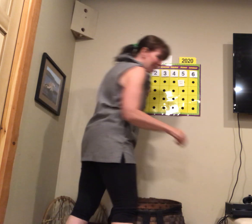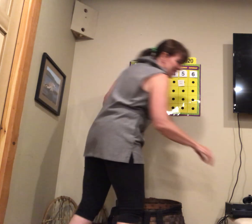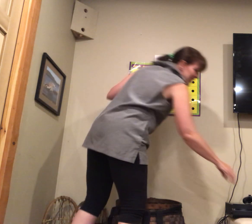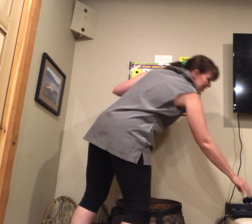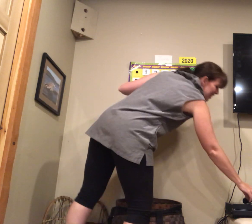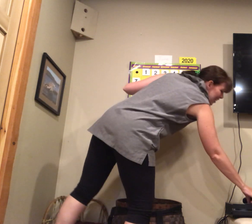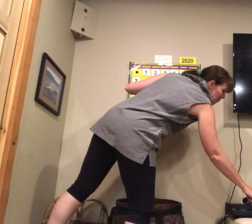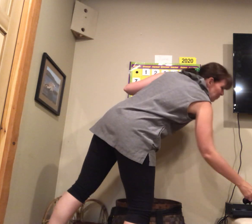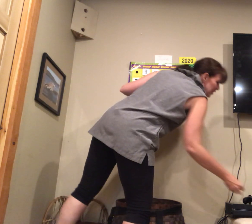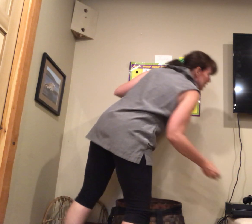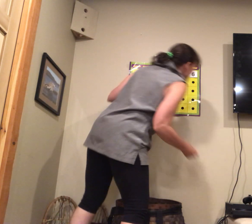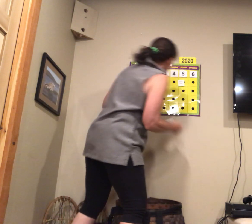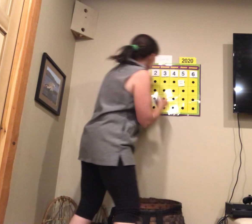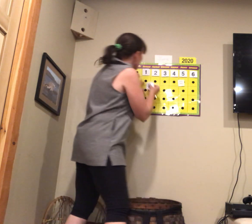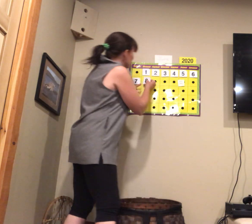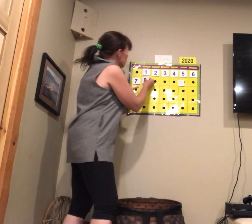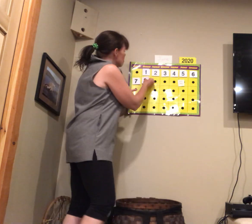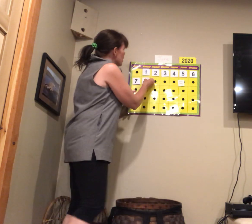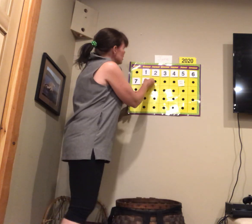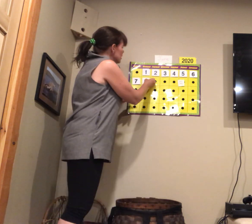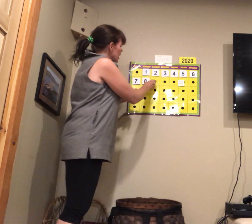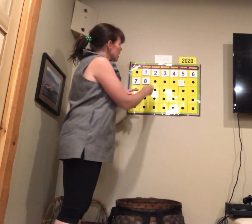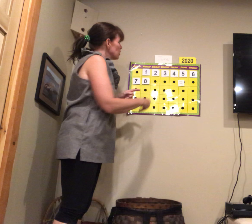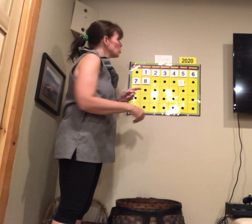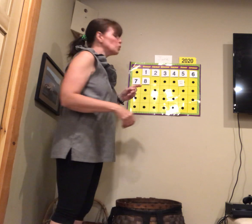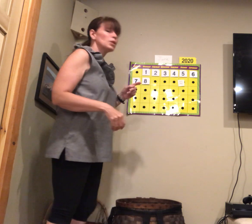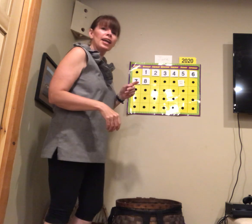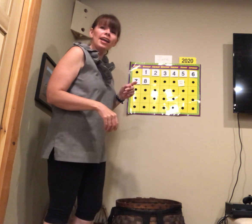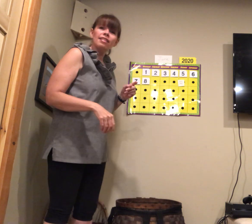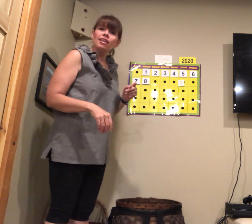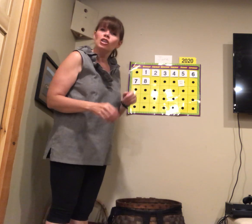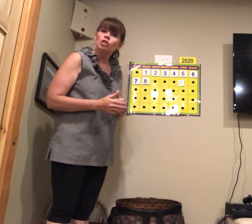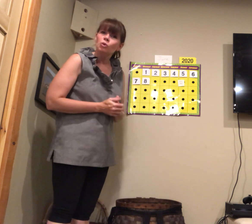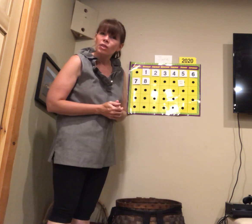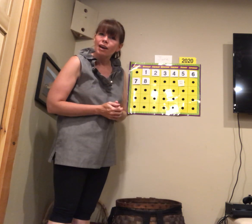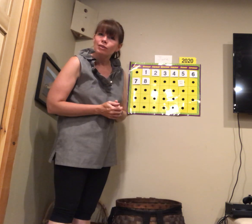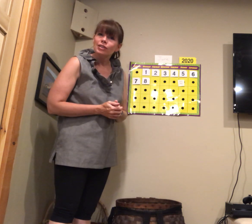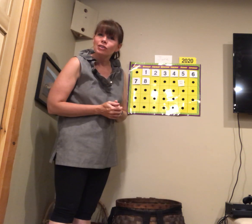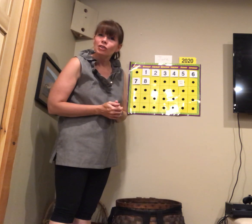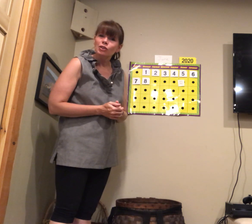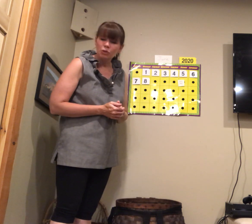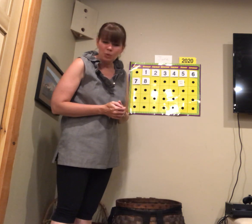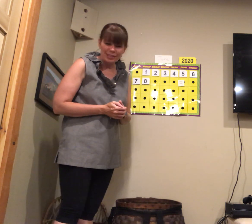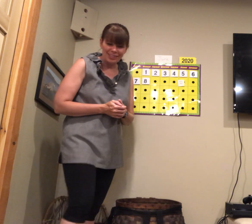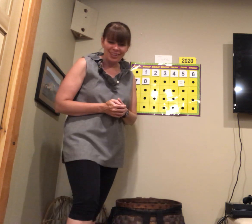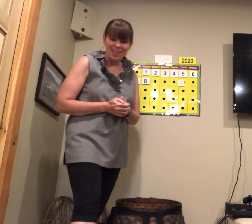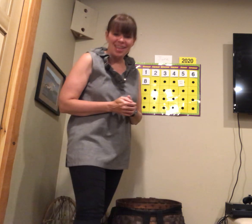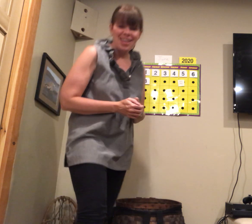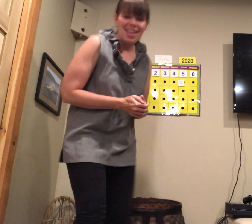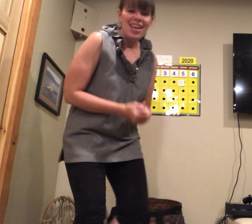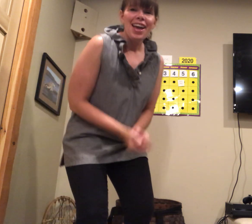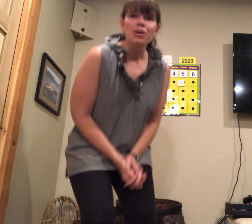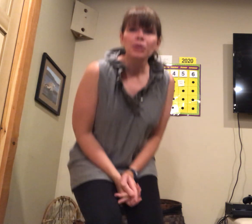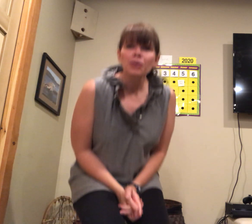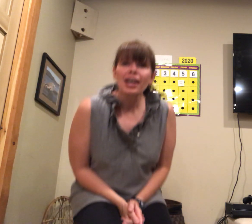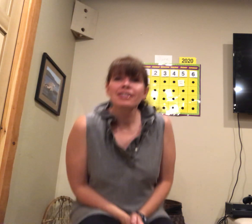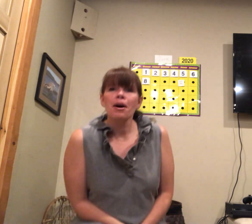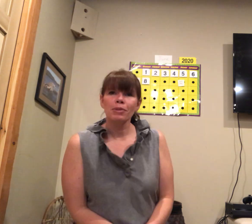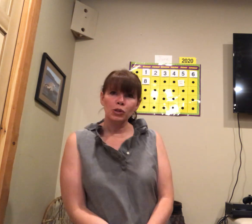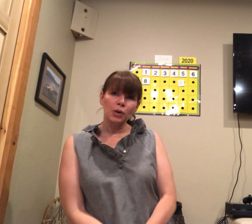8. Today is Monday, June 8th, 2020. And will you guys help me do our